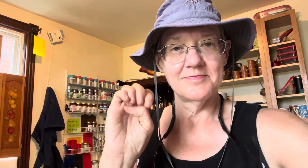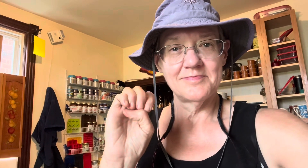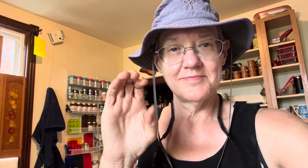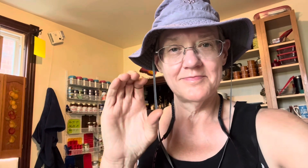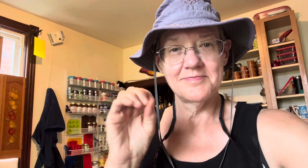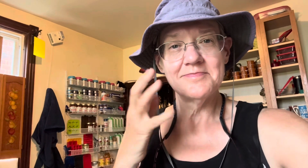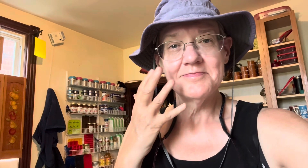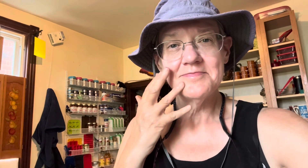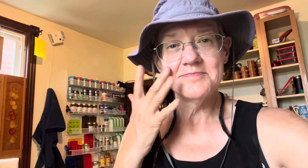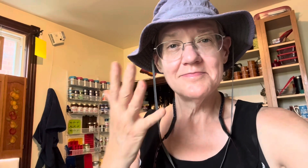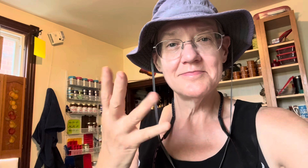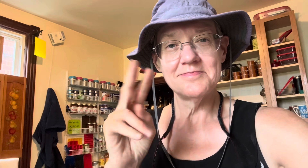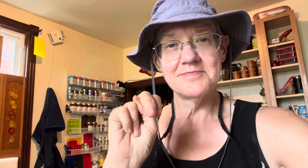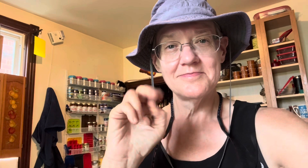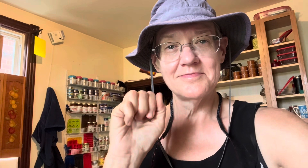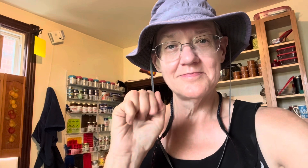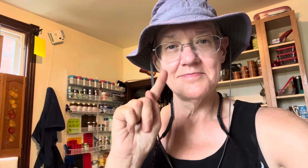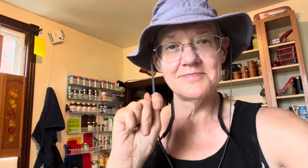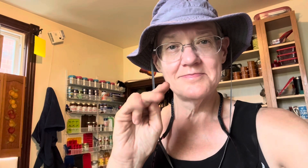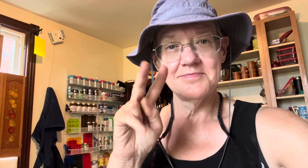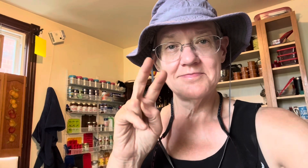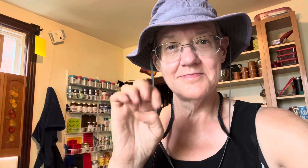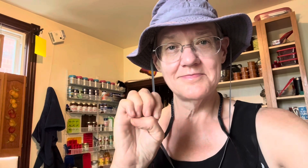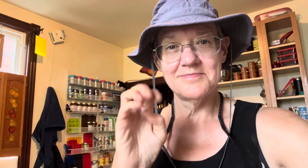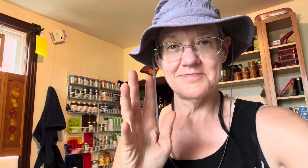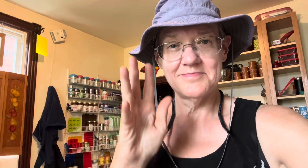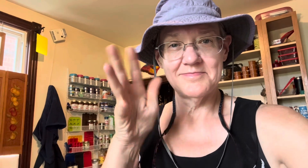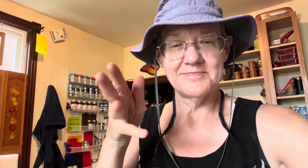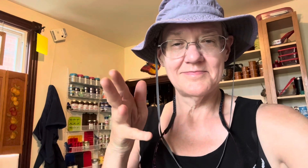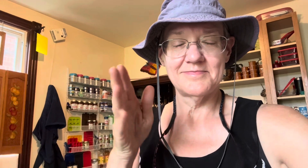plant nursery. It's an eco-friendly nursery.